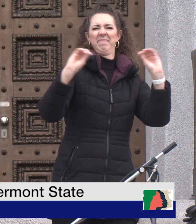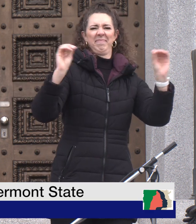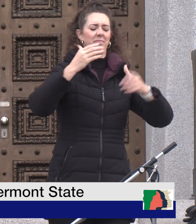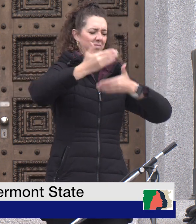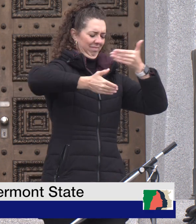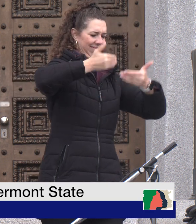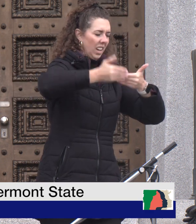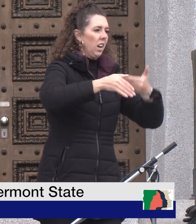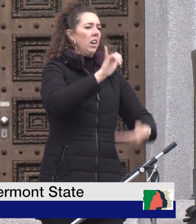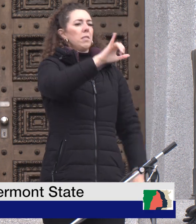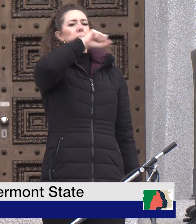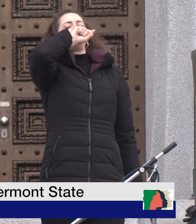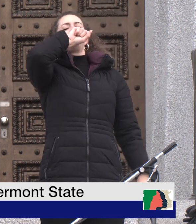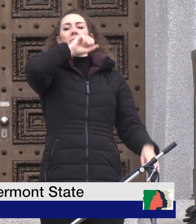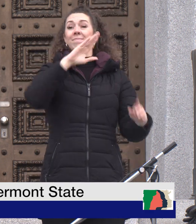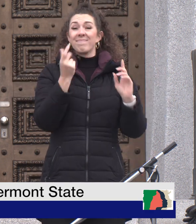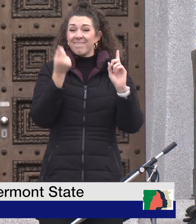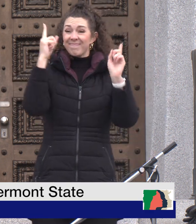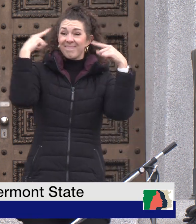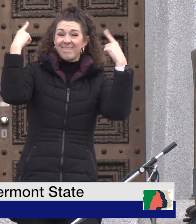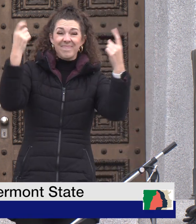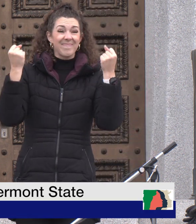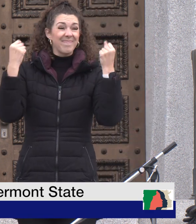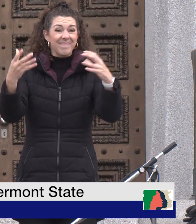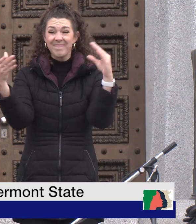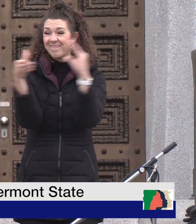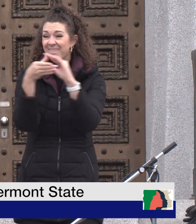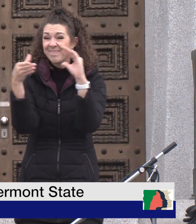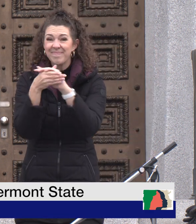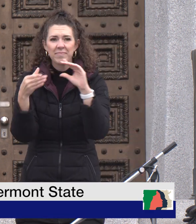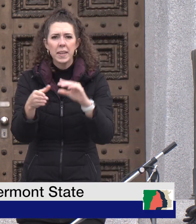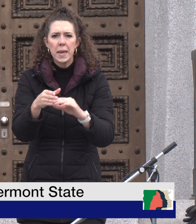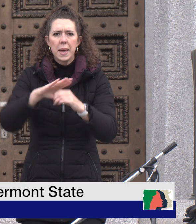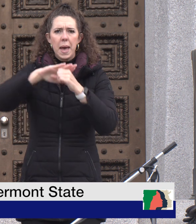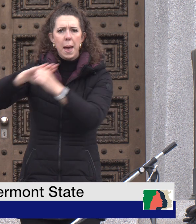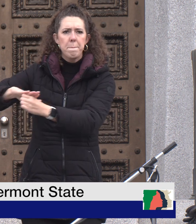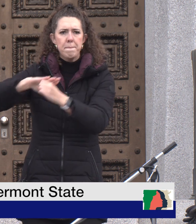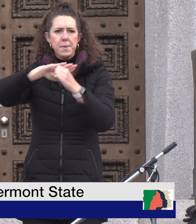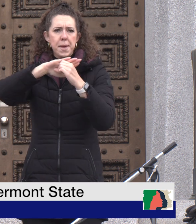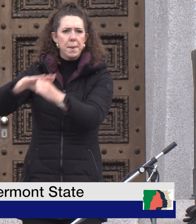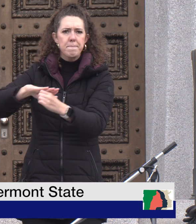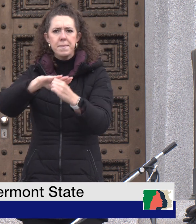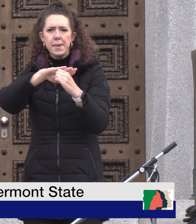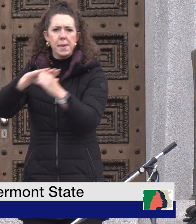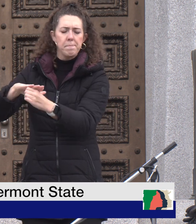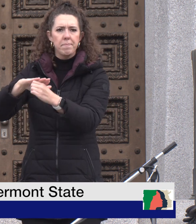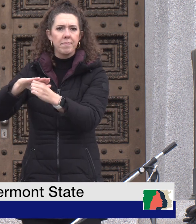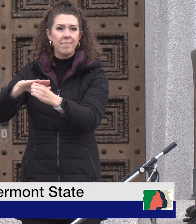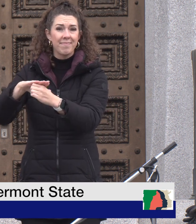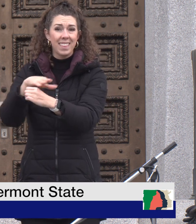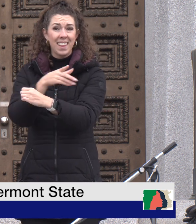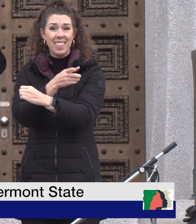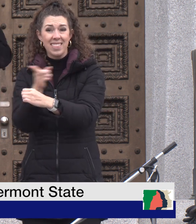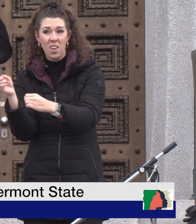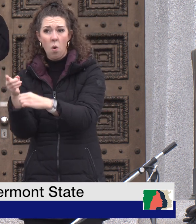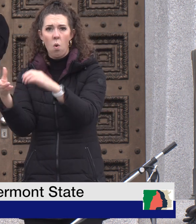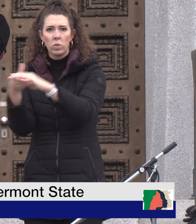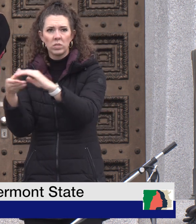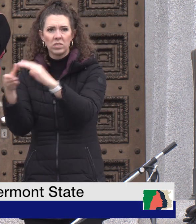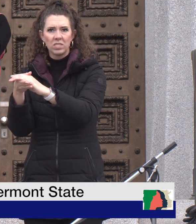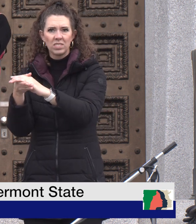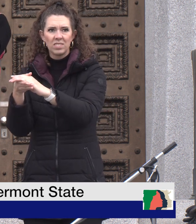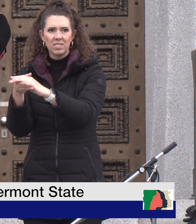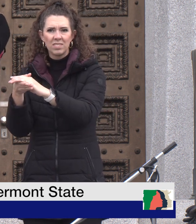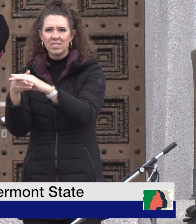that we've come with that have been silenced in too many ways, were actually the reflections of their grandmother's